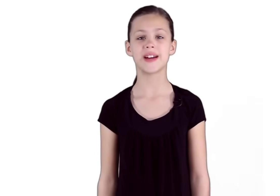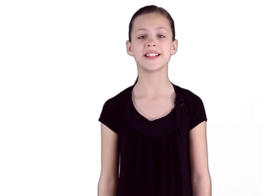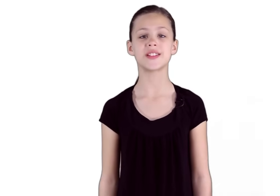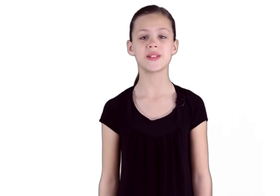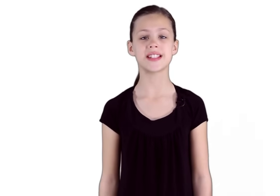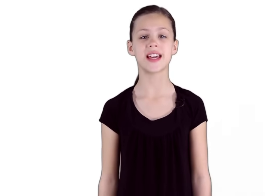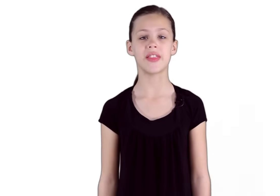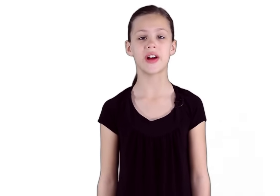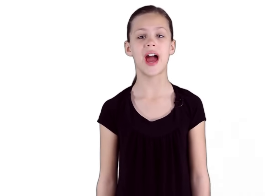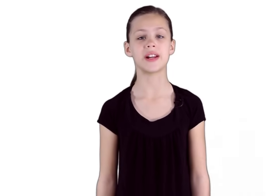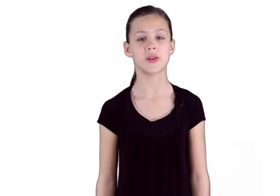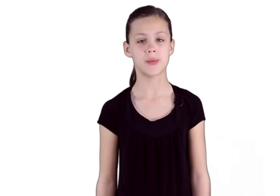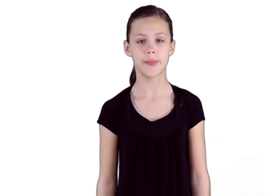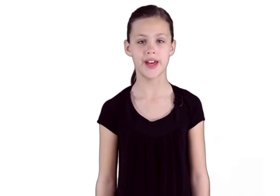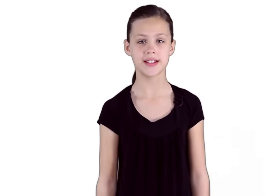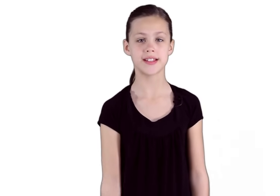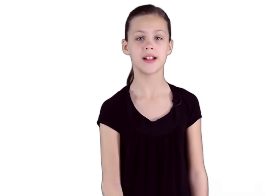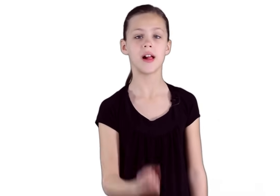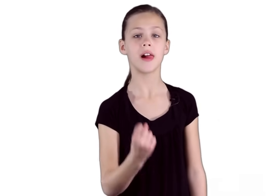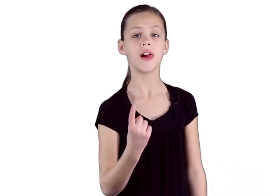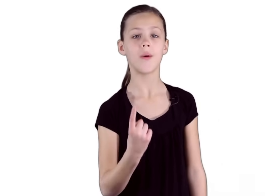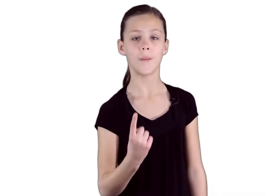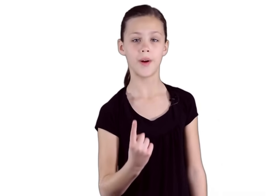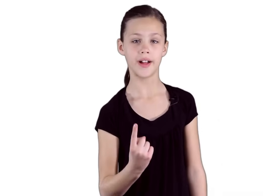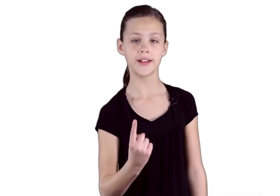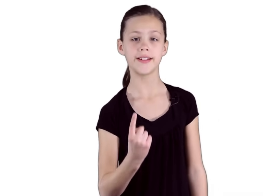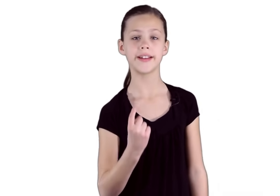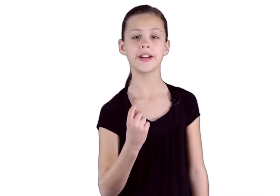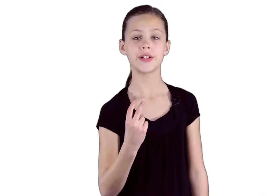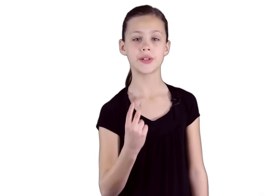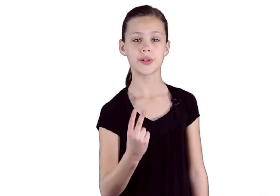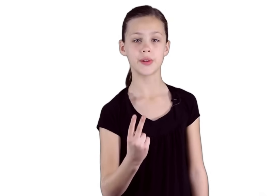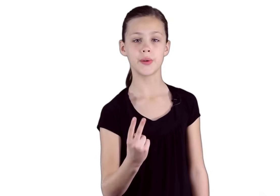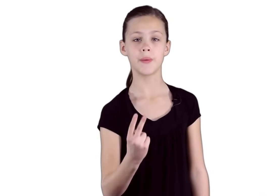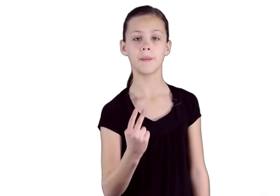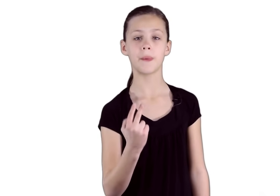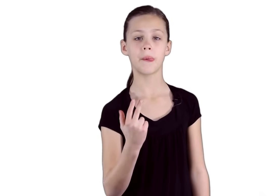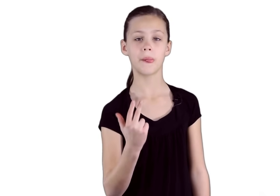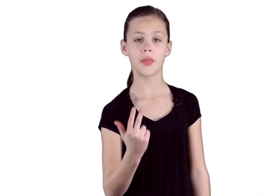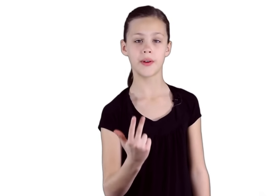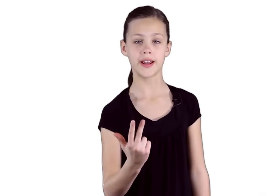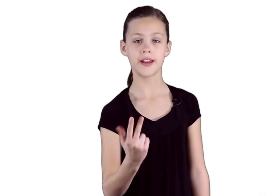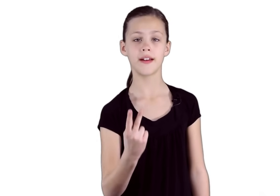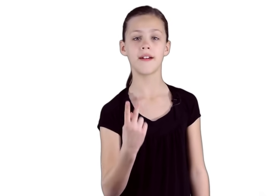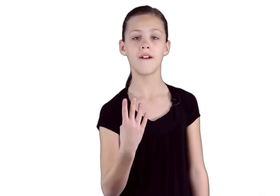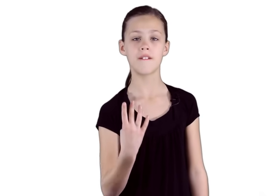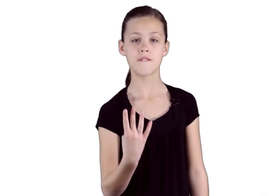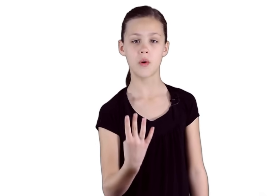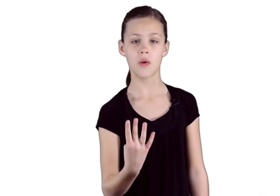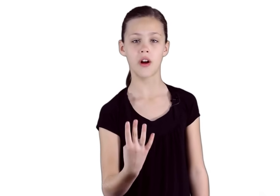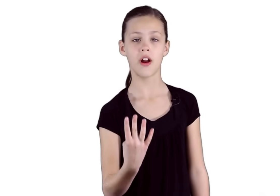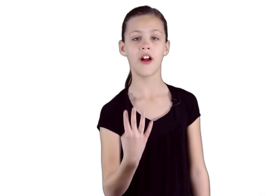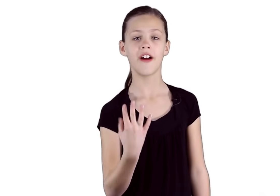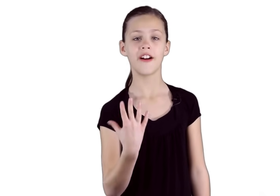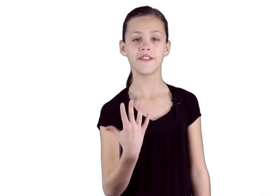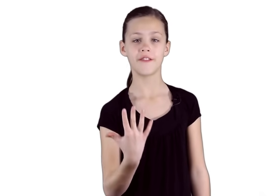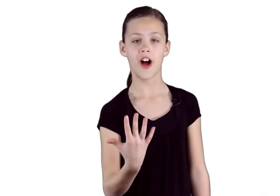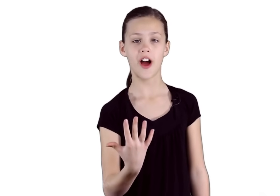now let's do it together at a normal pace. 1, 2, 3, 4, 5,